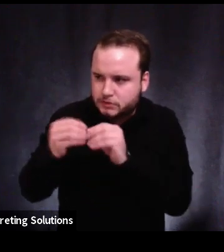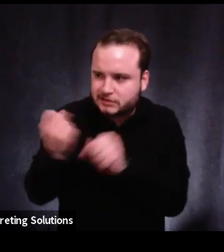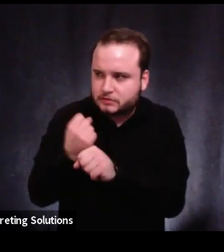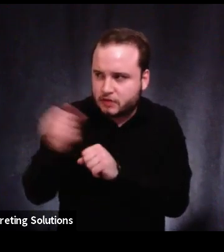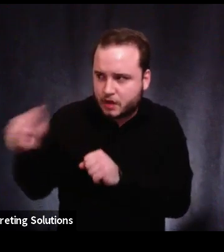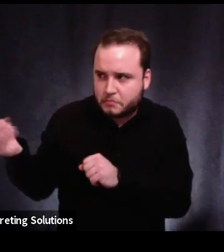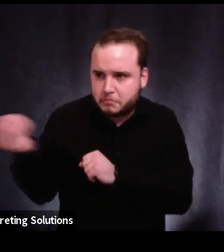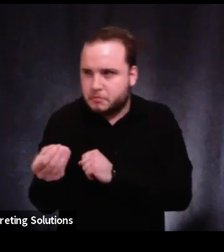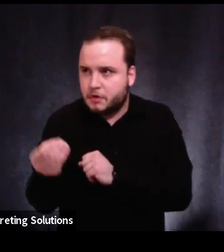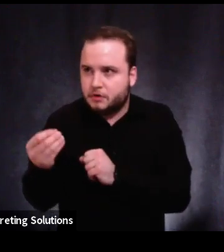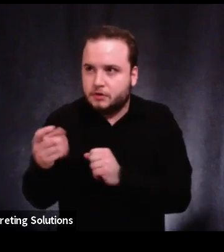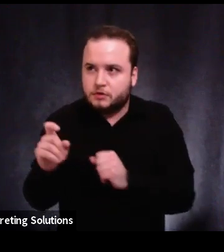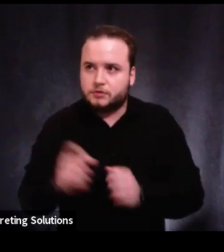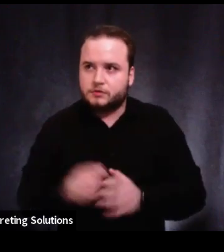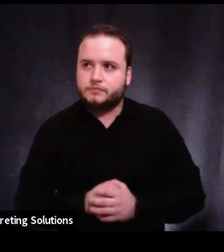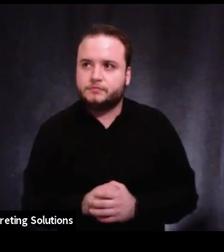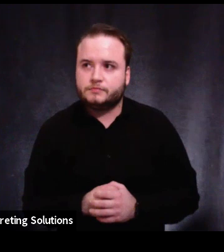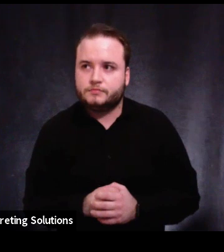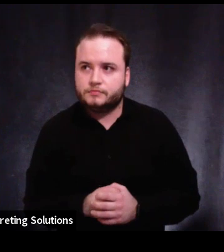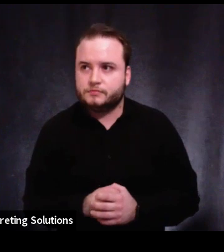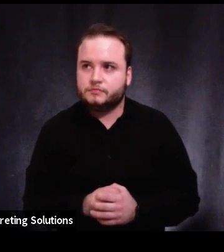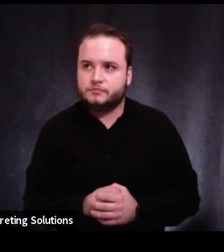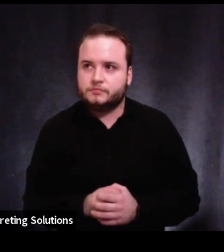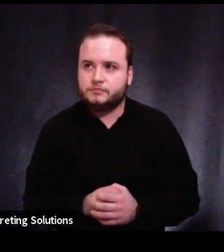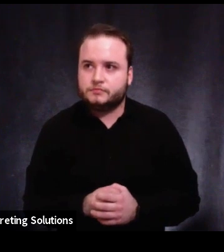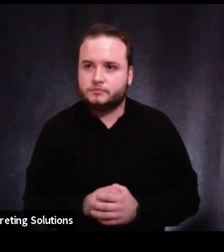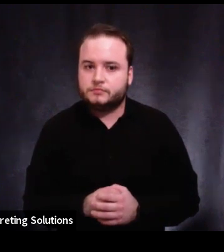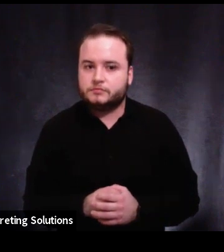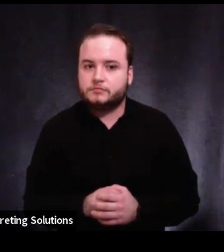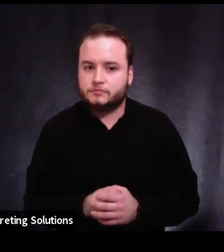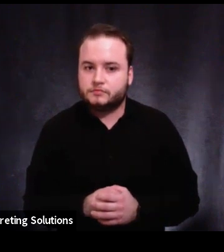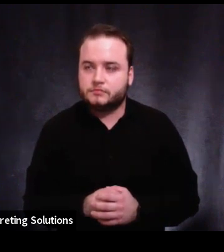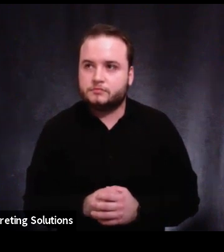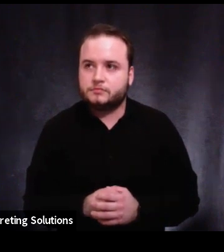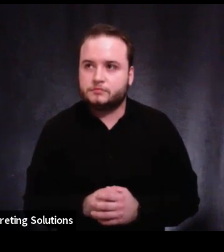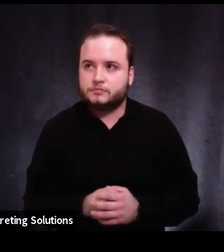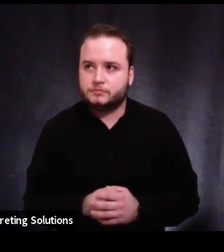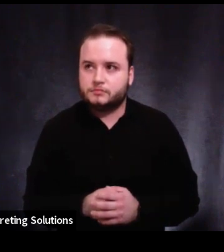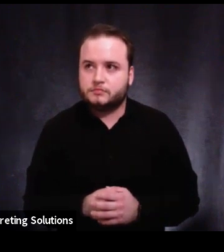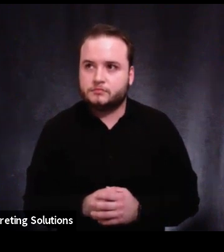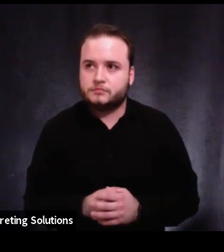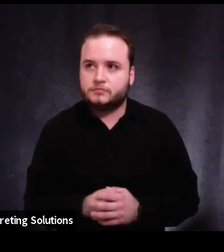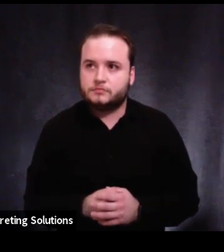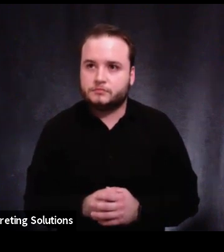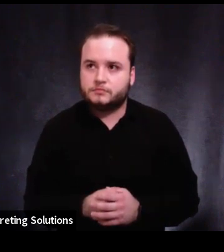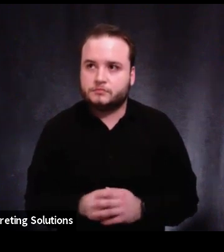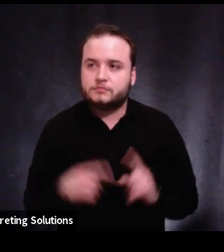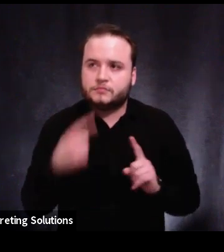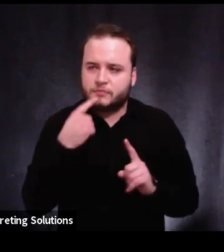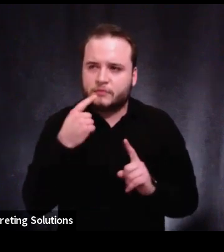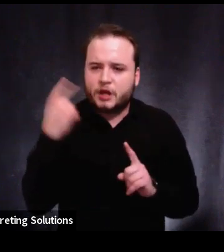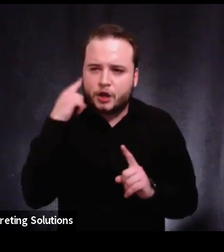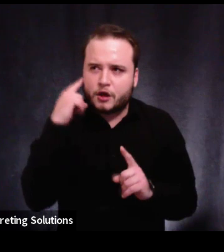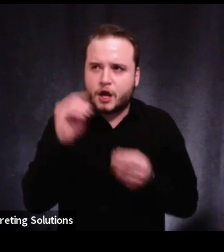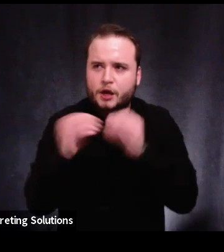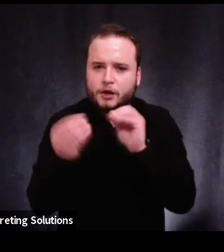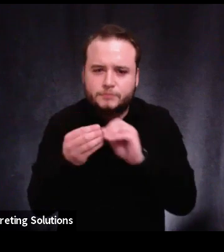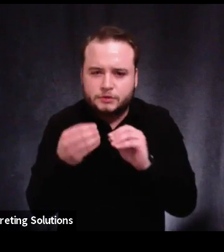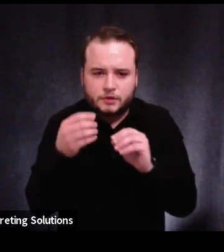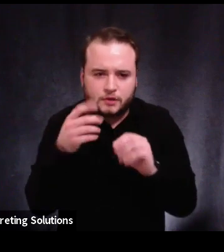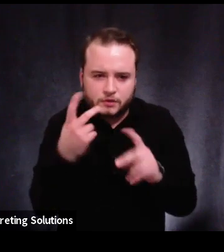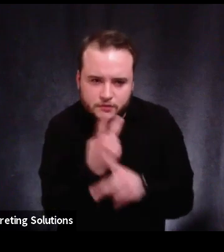I've heard 1 in 10 and 1 in 100 in terms of what you think the actual case detection rate is. So maybe between the two of you, you